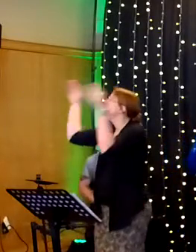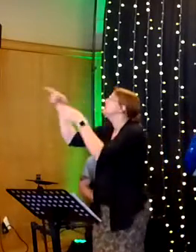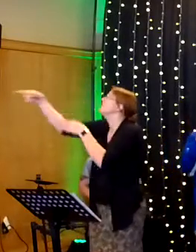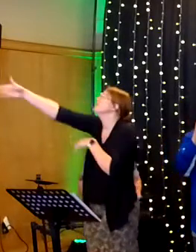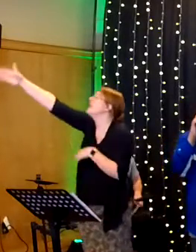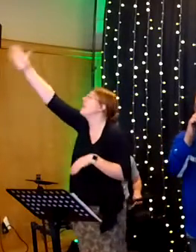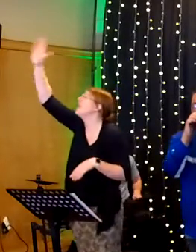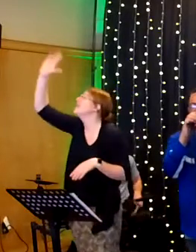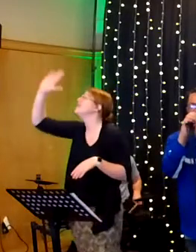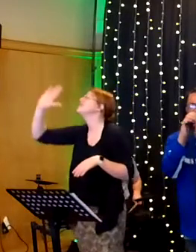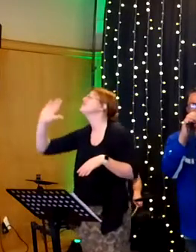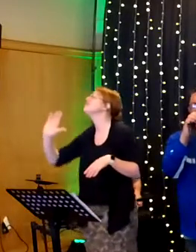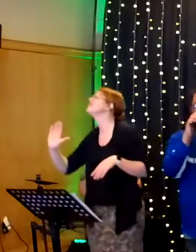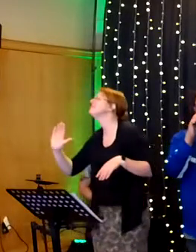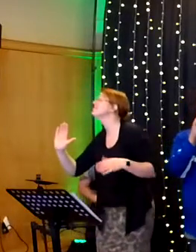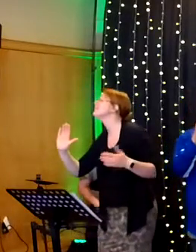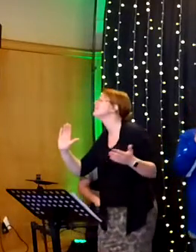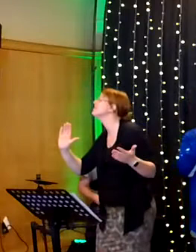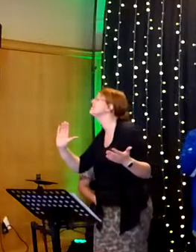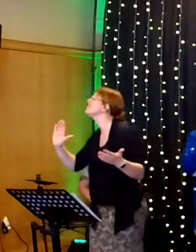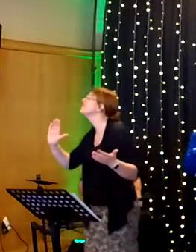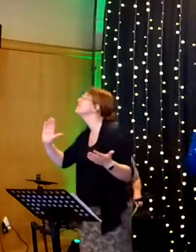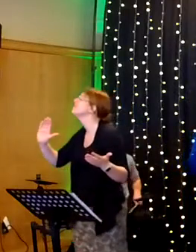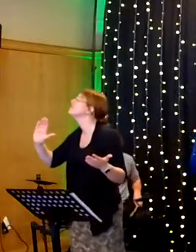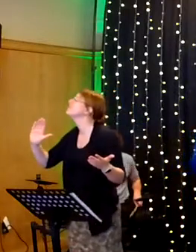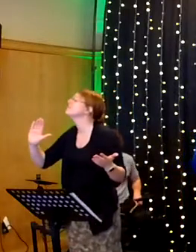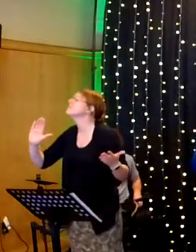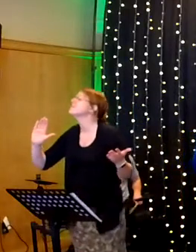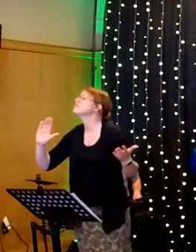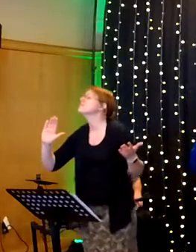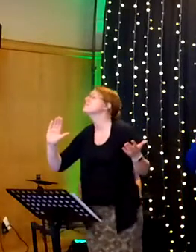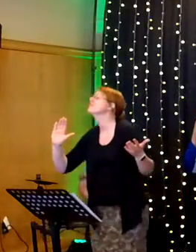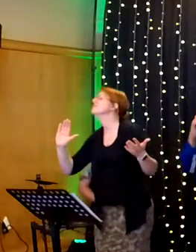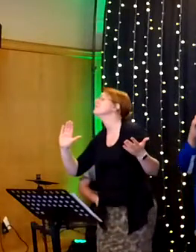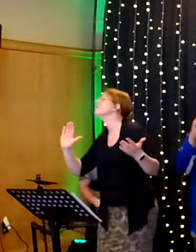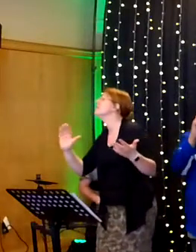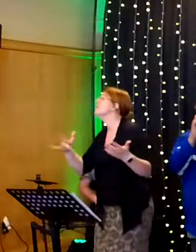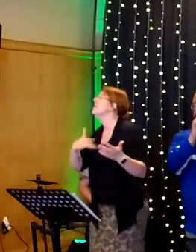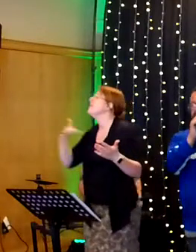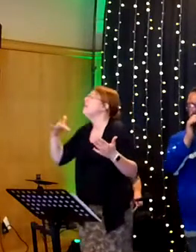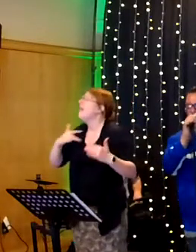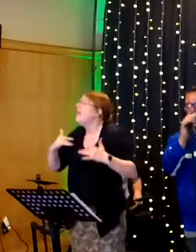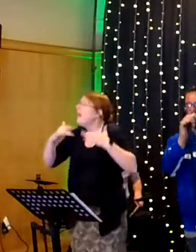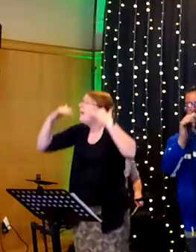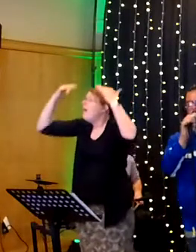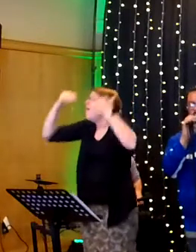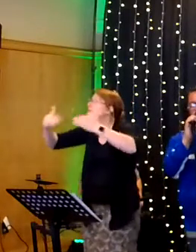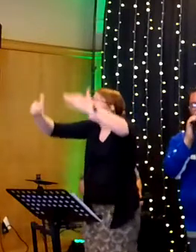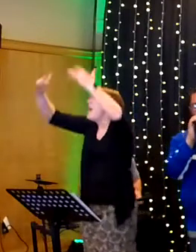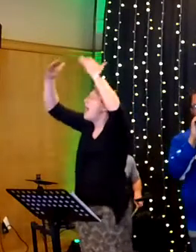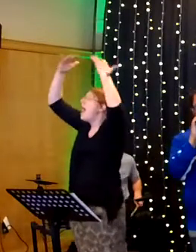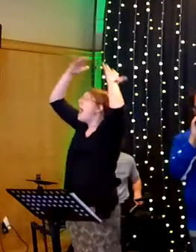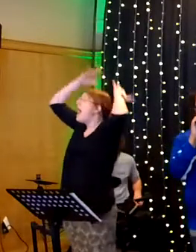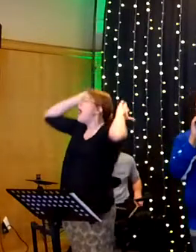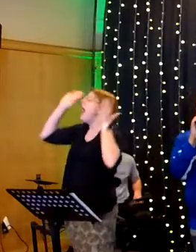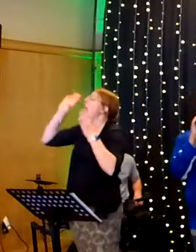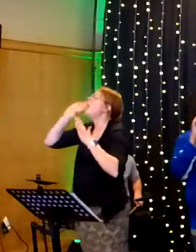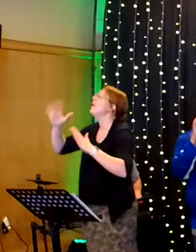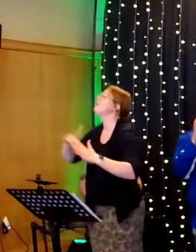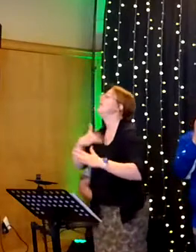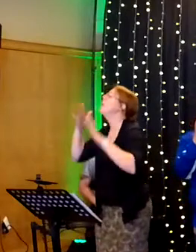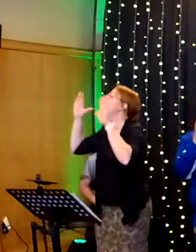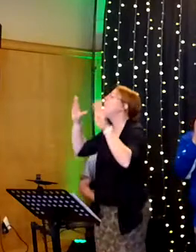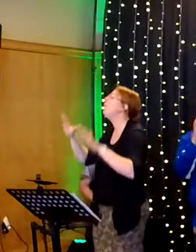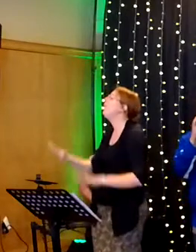name and keep my eyes above the waves. When oceans rise, my soul